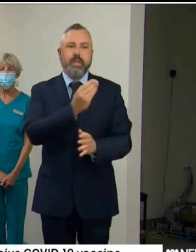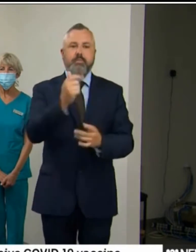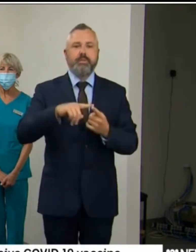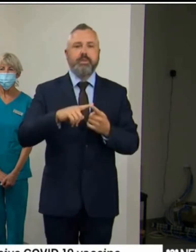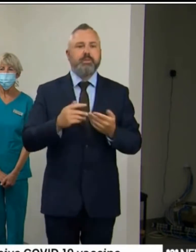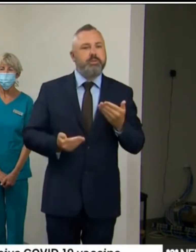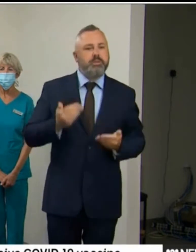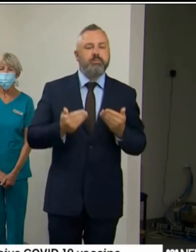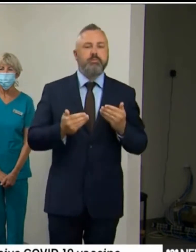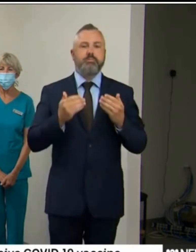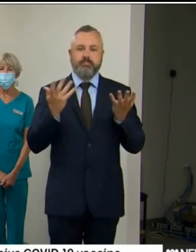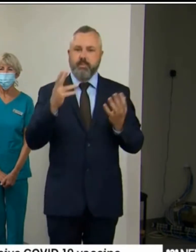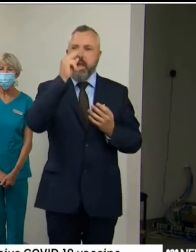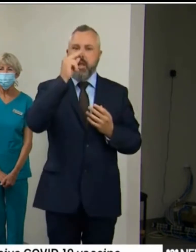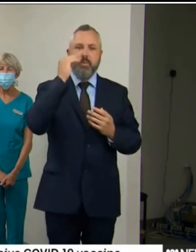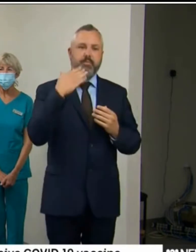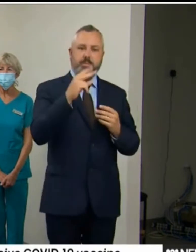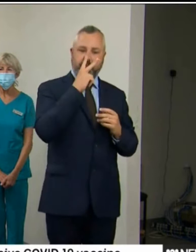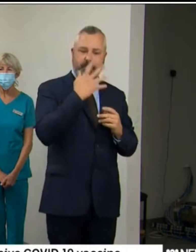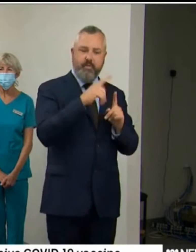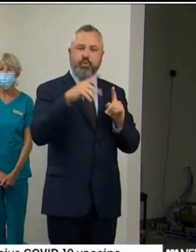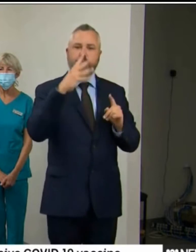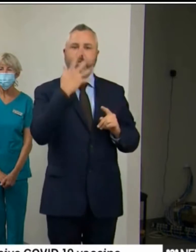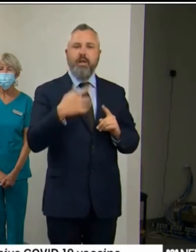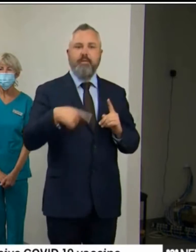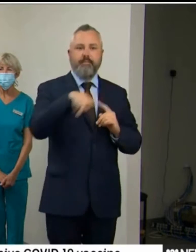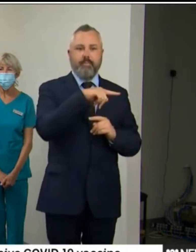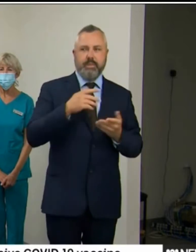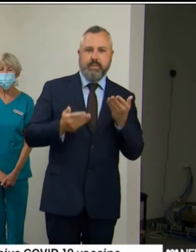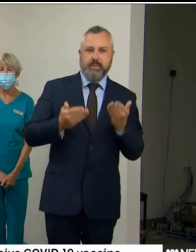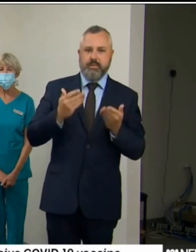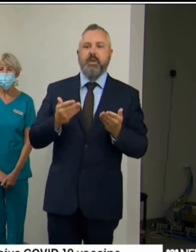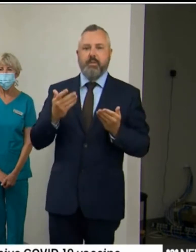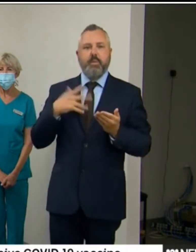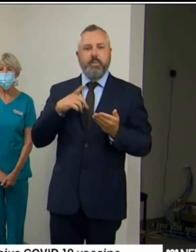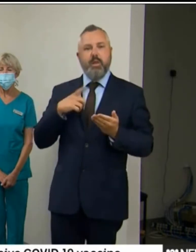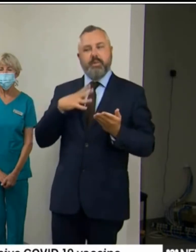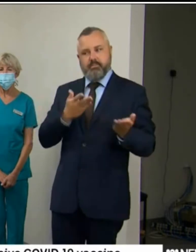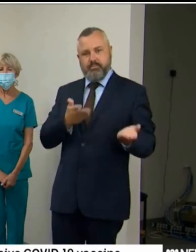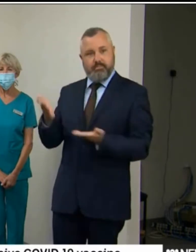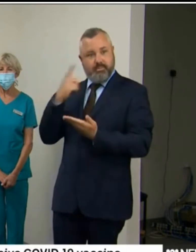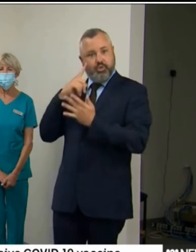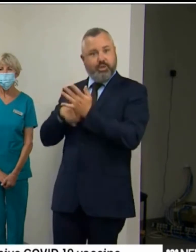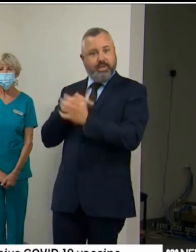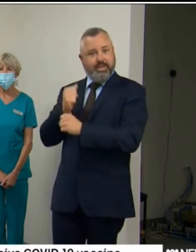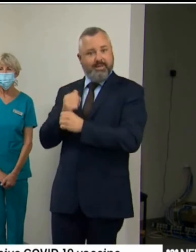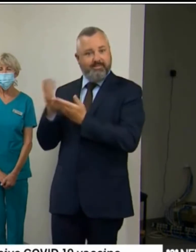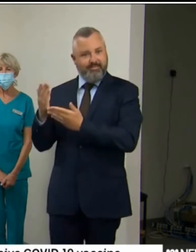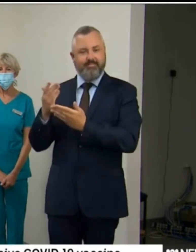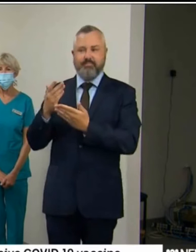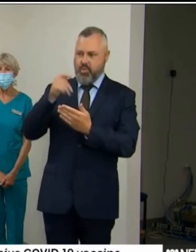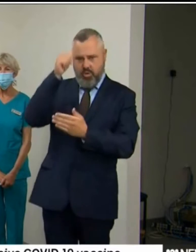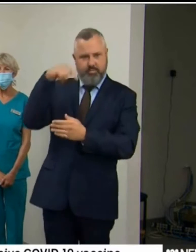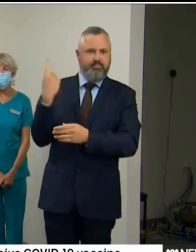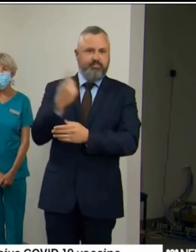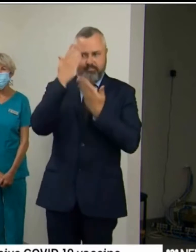to 45. Julia speaks to that group, and she's trusted and respected, and we trust and respect her. Her work